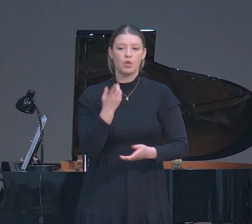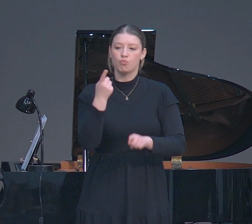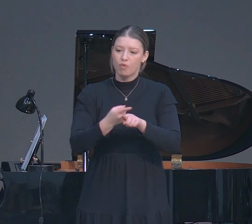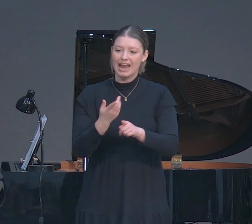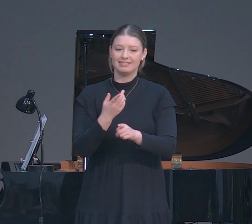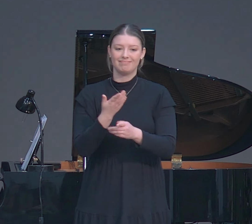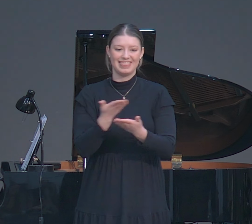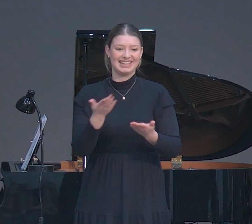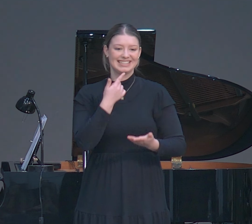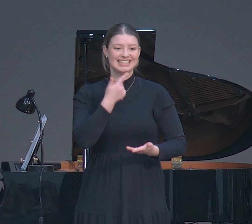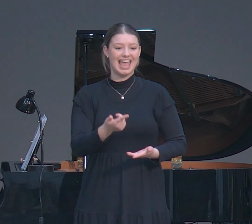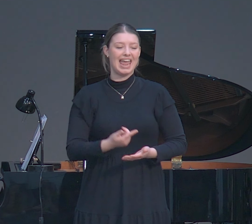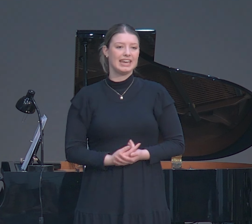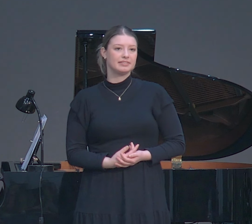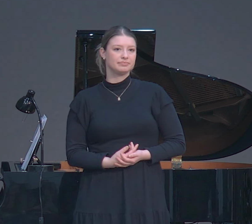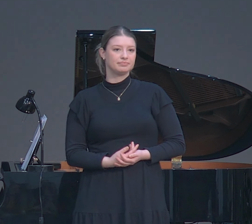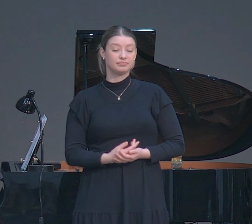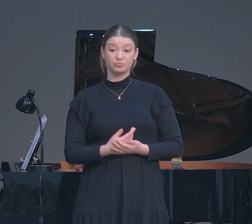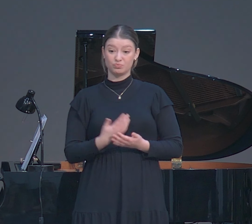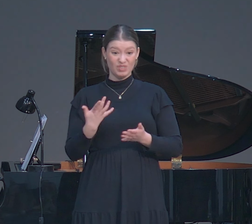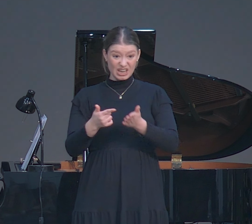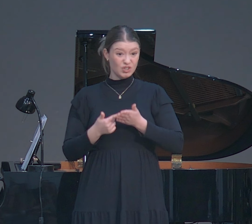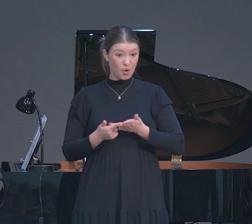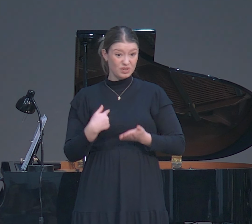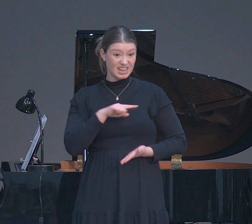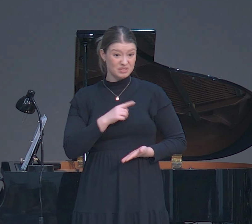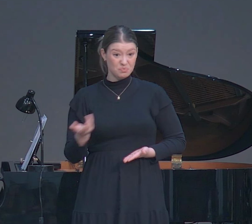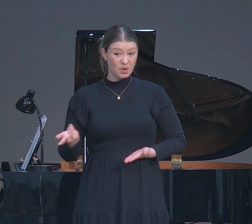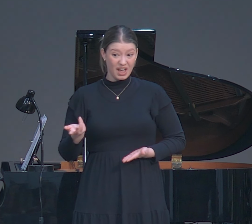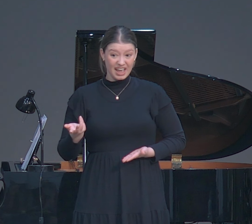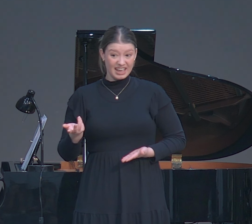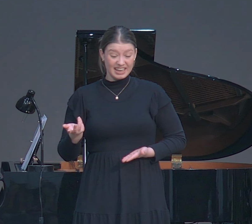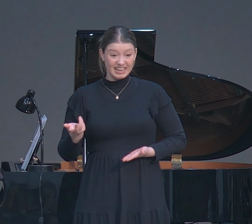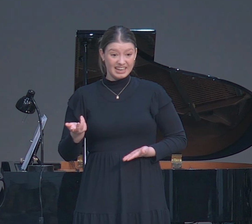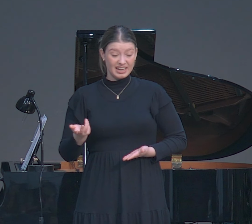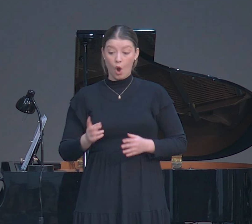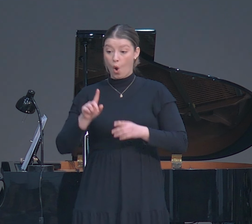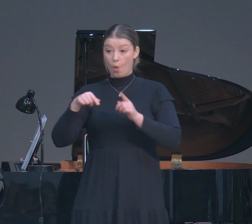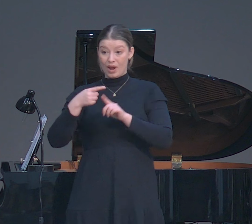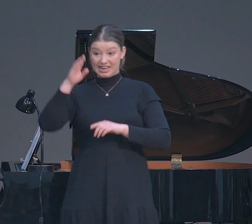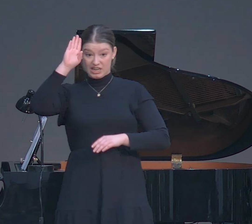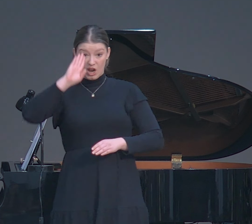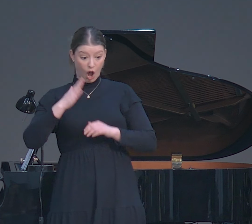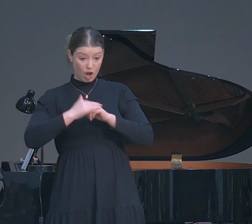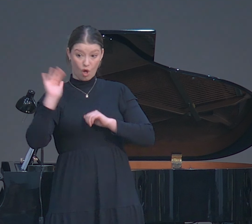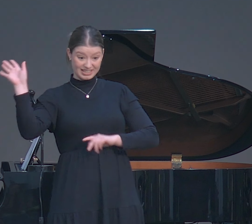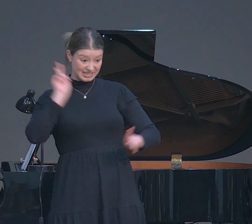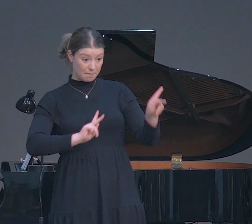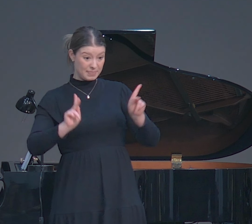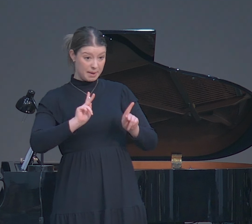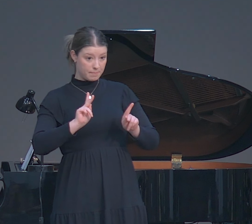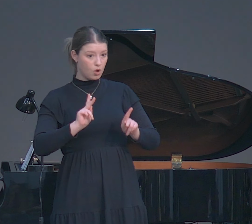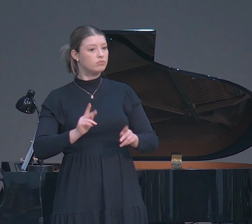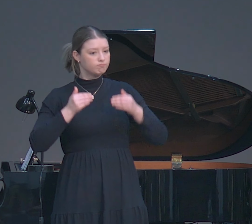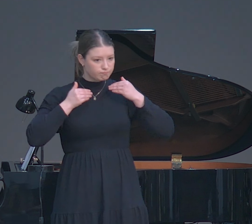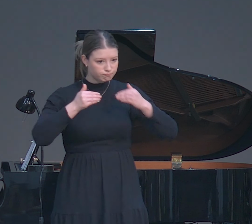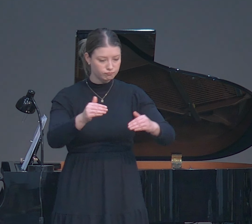know this, what this shows us. This shows us that when God calls his people to carry